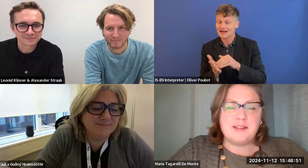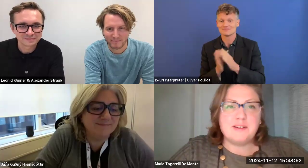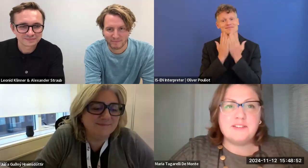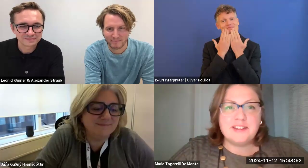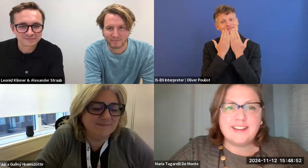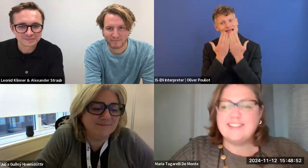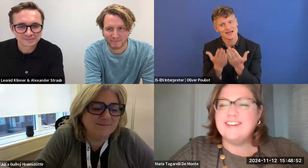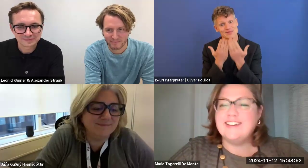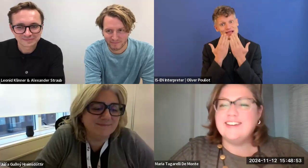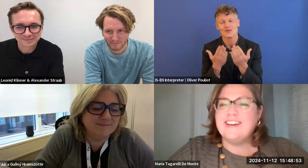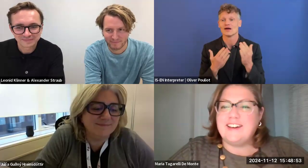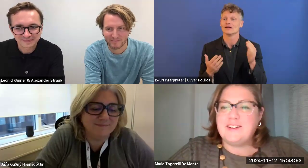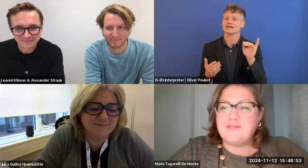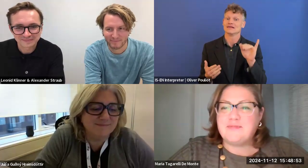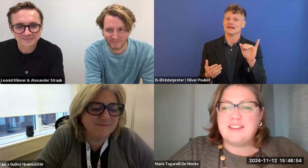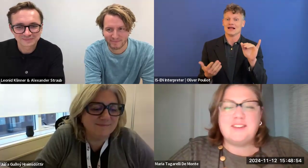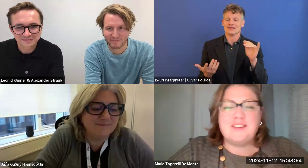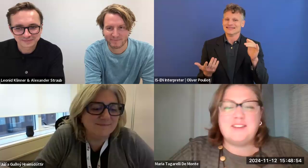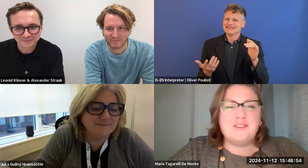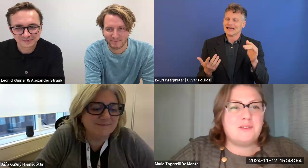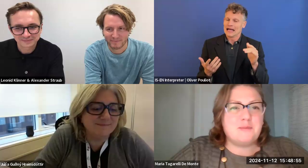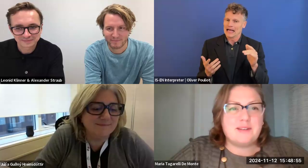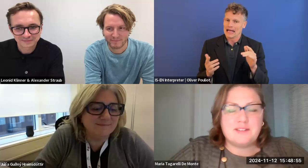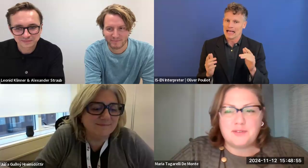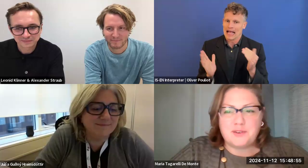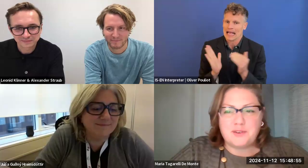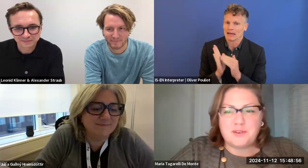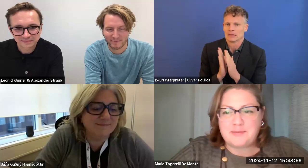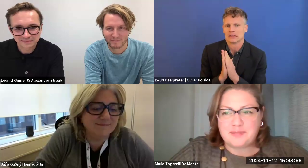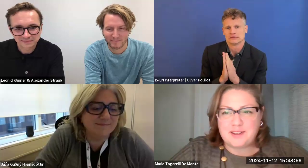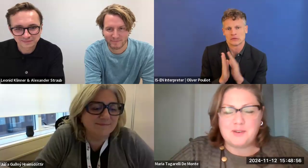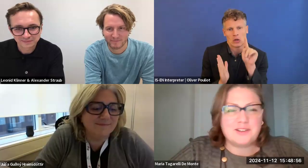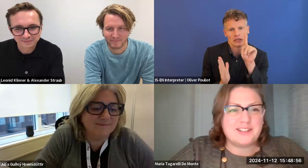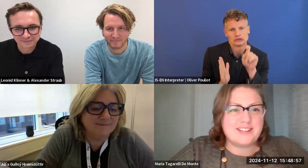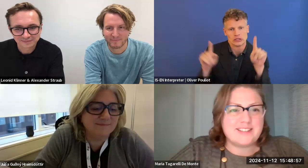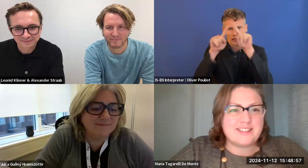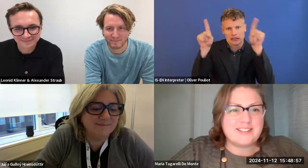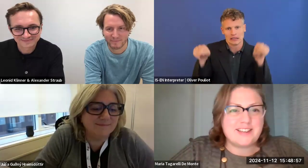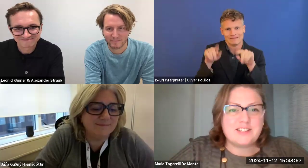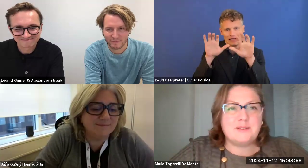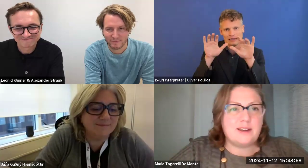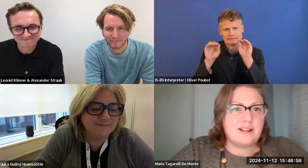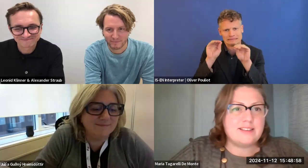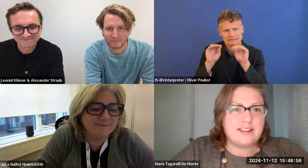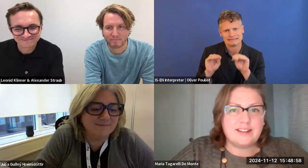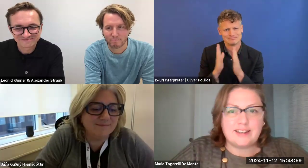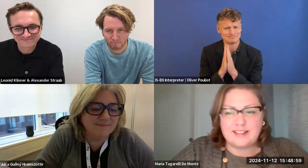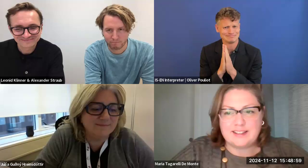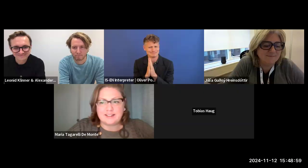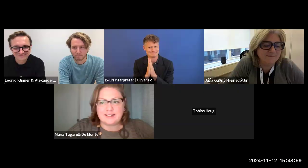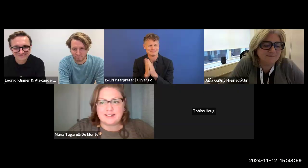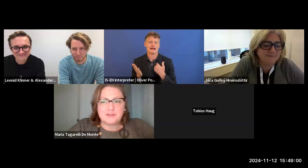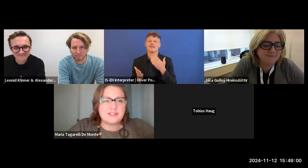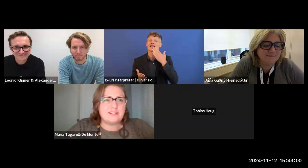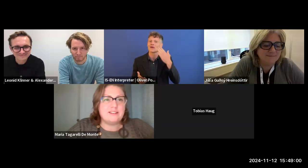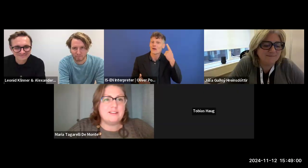to be your nightmare tonight. Thank you as well, Tobias, for the co-organization, to EALTA